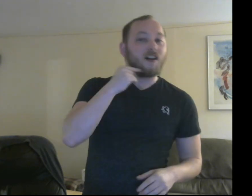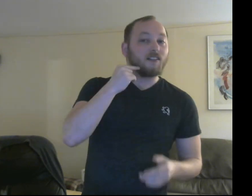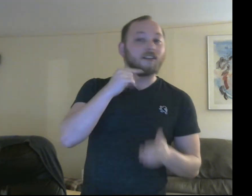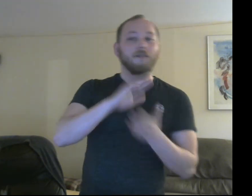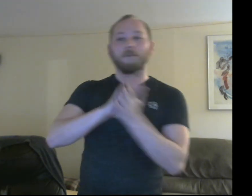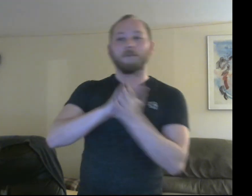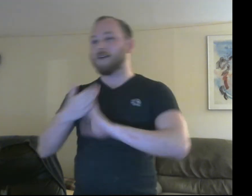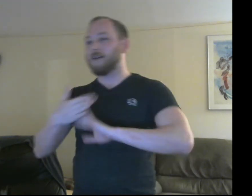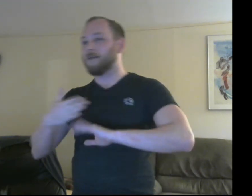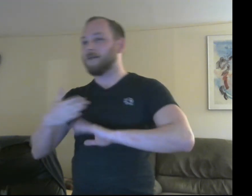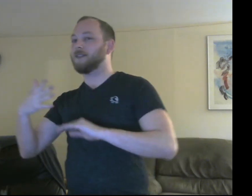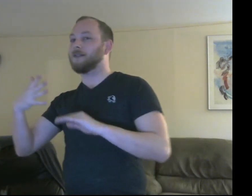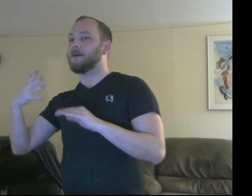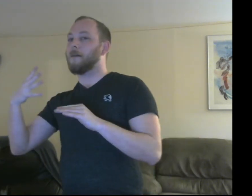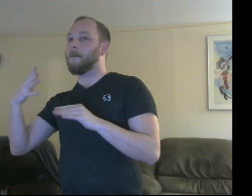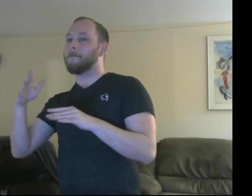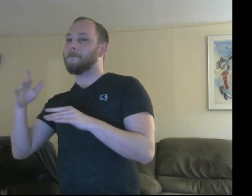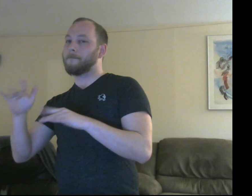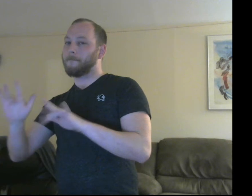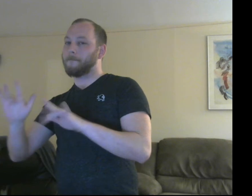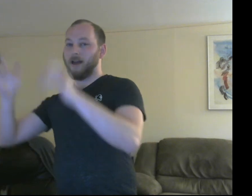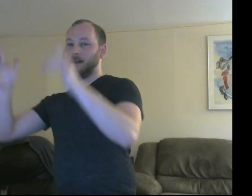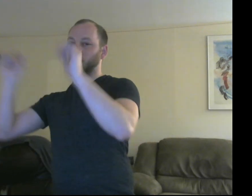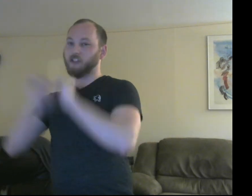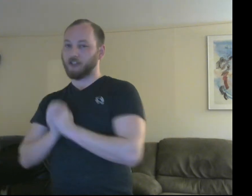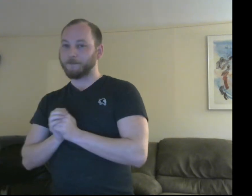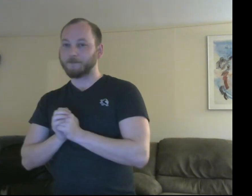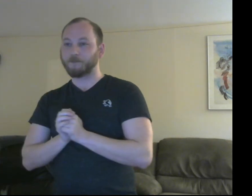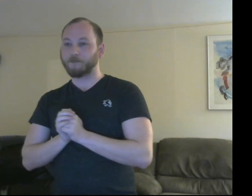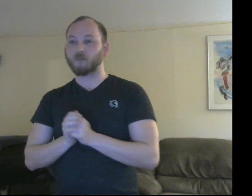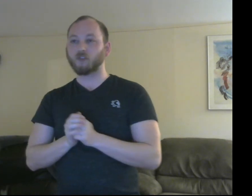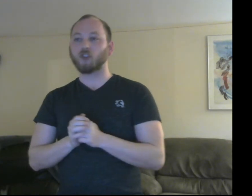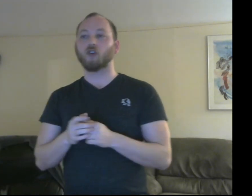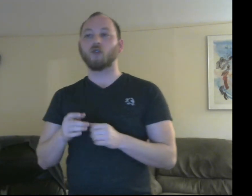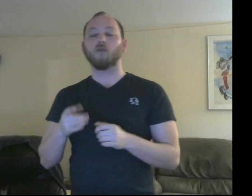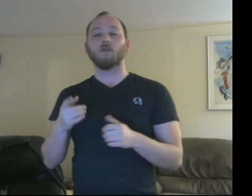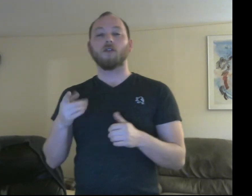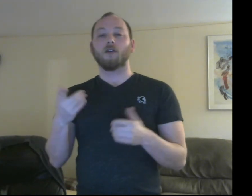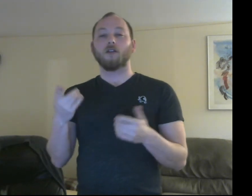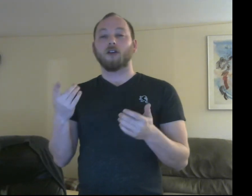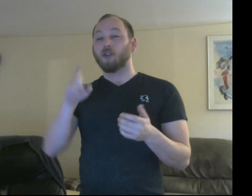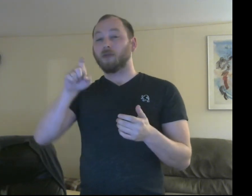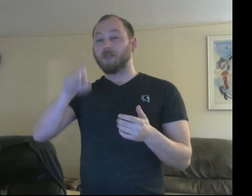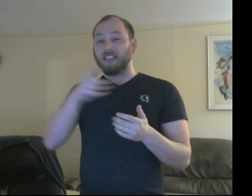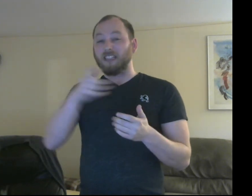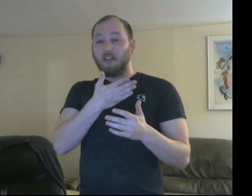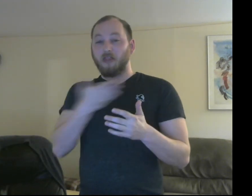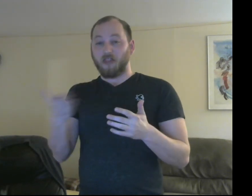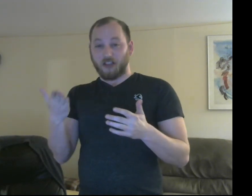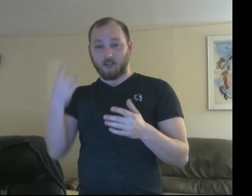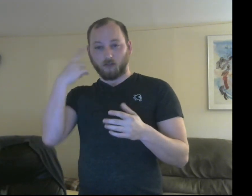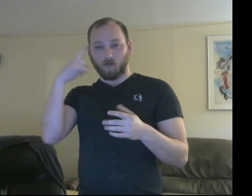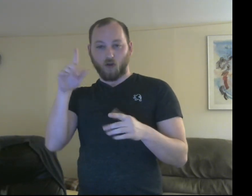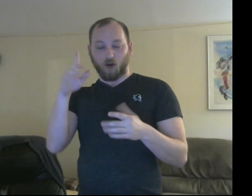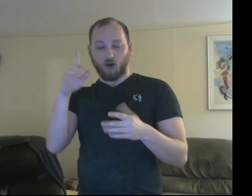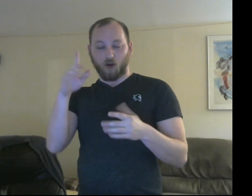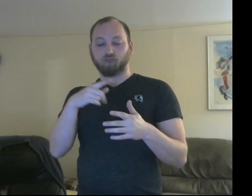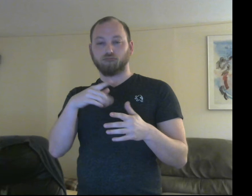Can't polish your shoes without polishing equipment. They have a leather cleaner here, leather moisturizer, little brush, and dust